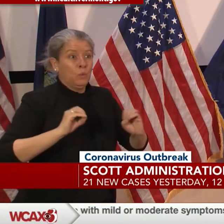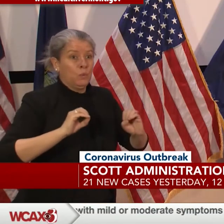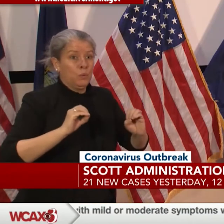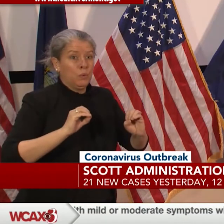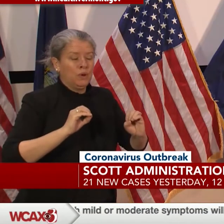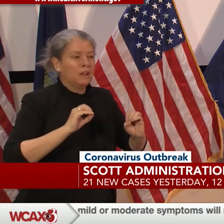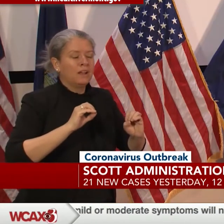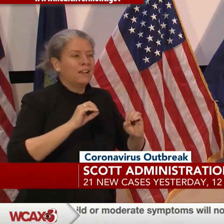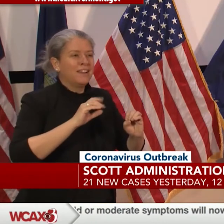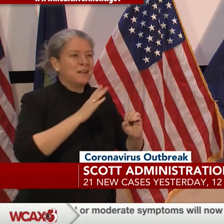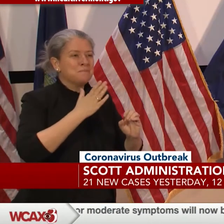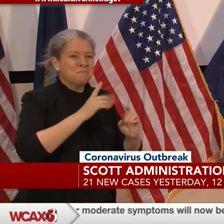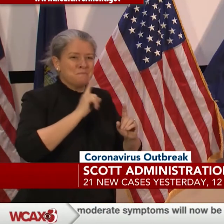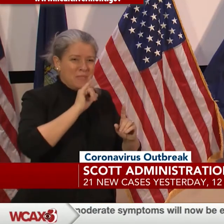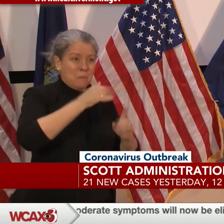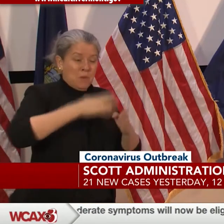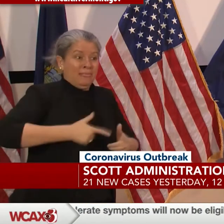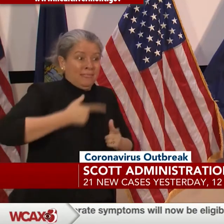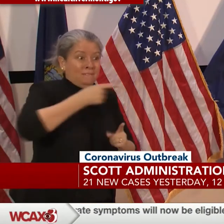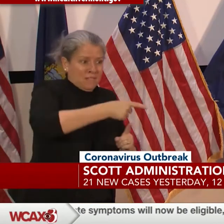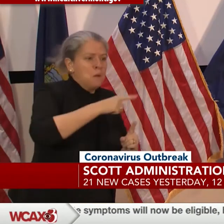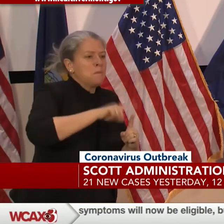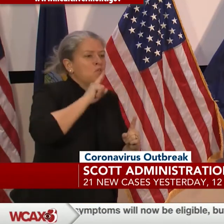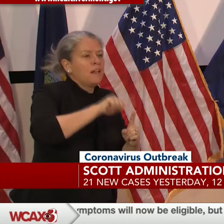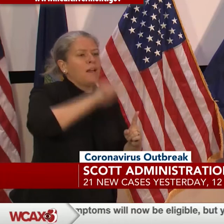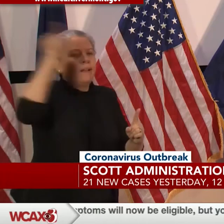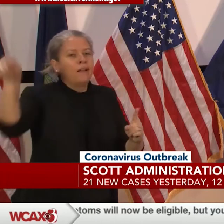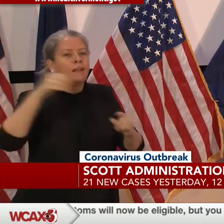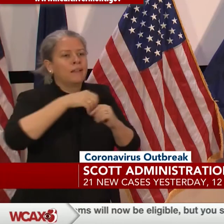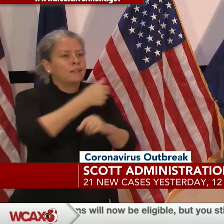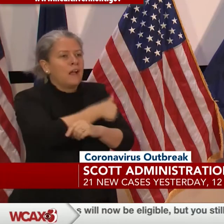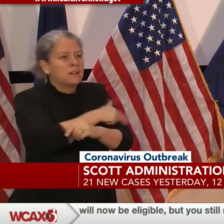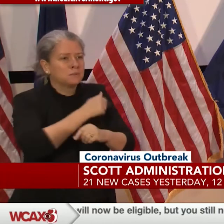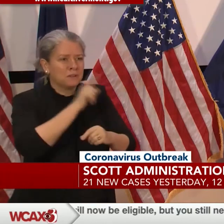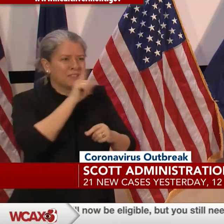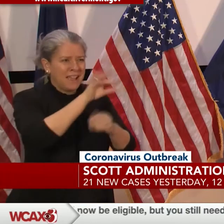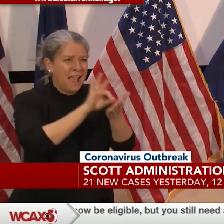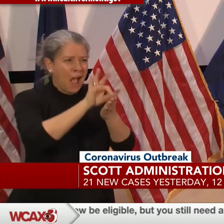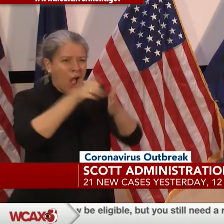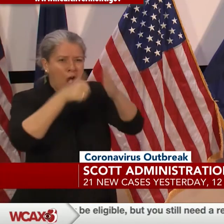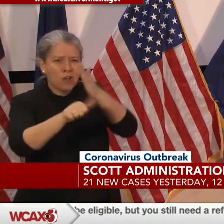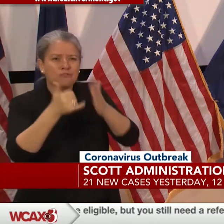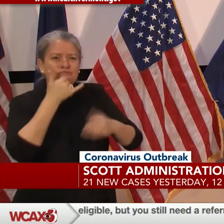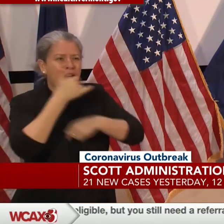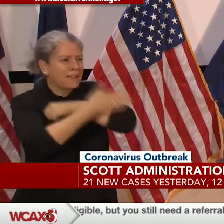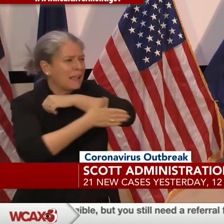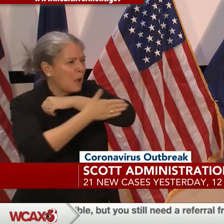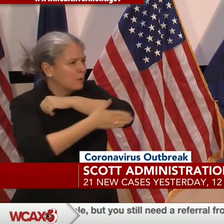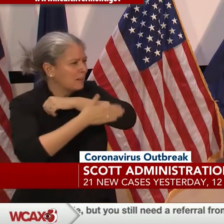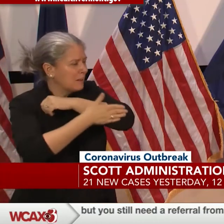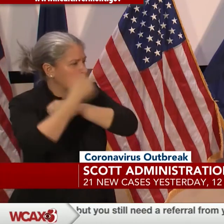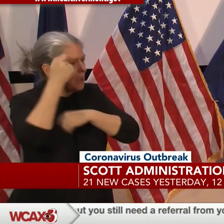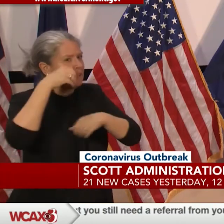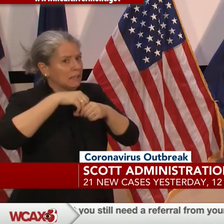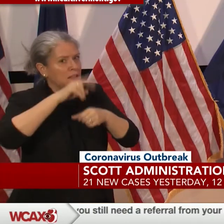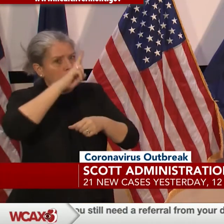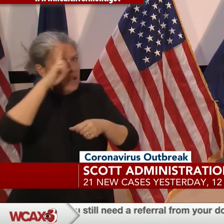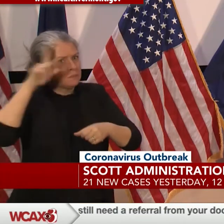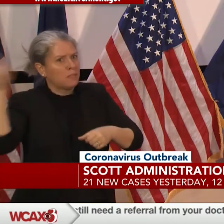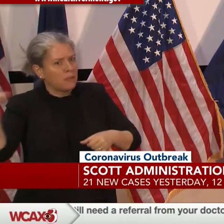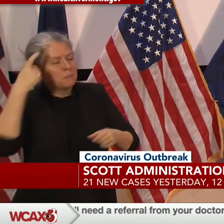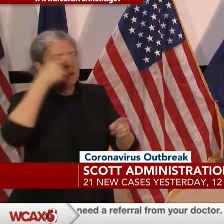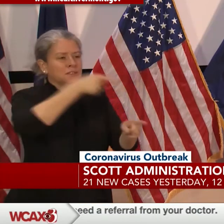being counted in other counties like Chittenden and Franklin County? Presumably the same in Essex County, that they're going to hospitals either in